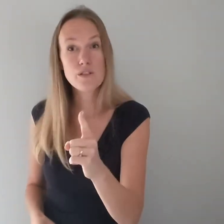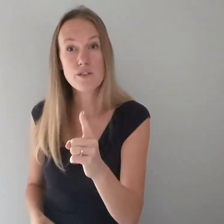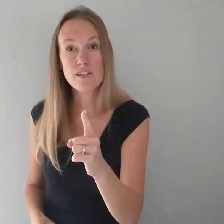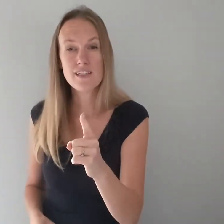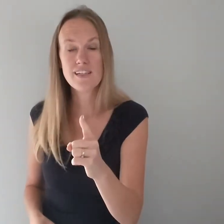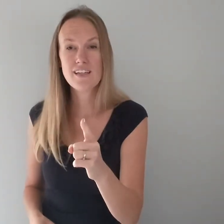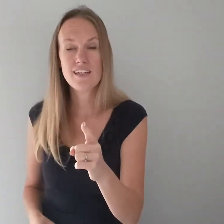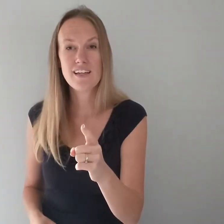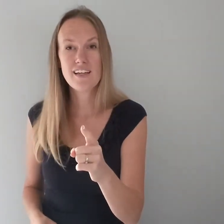true.